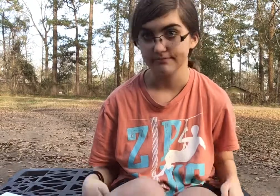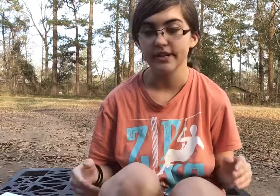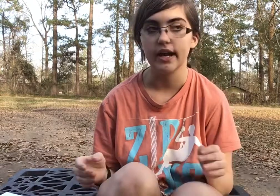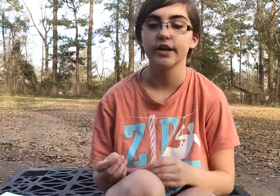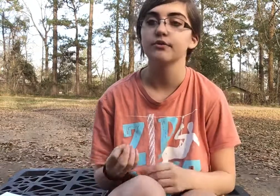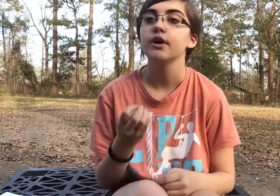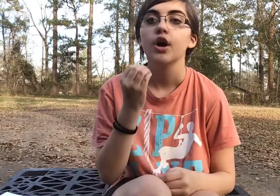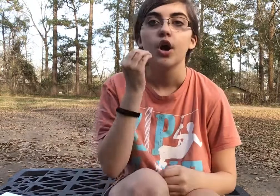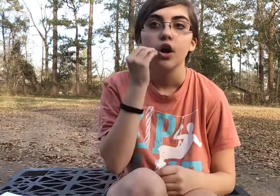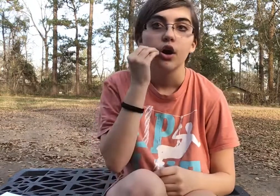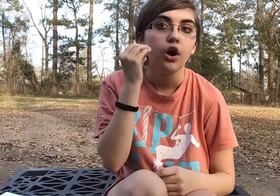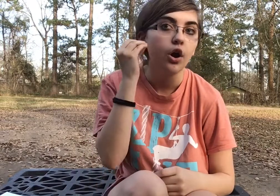Yeah, I know.